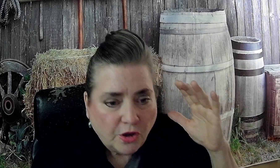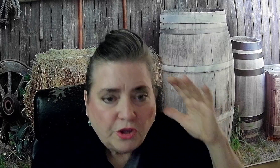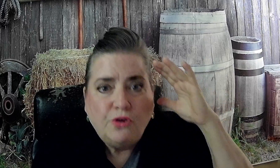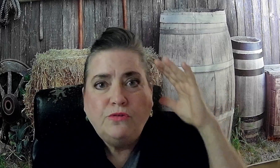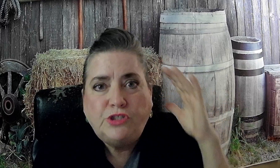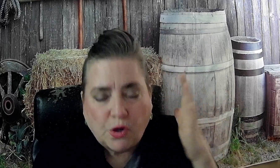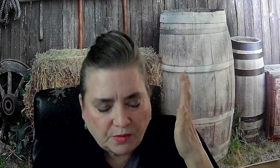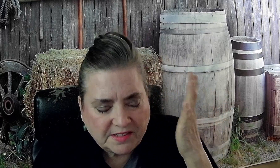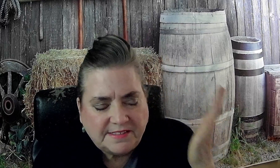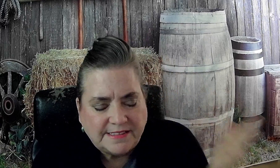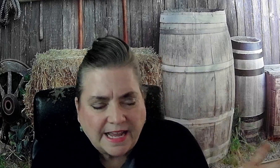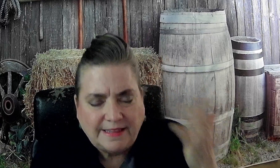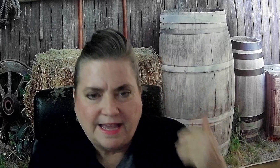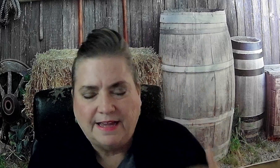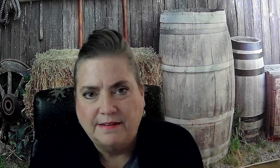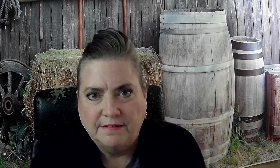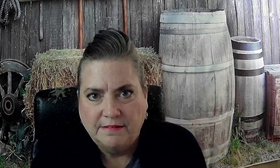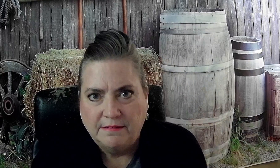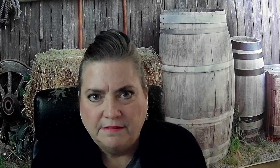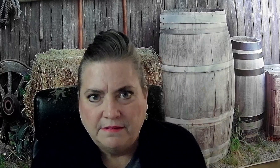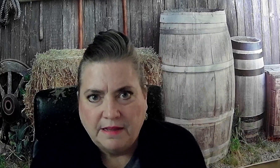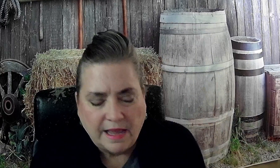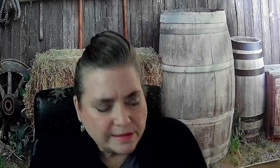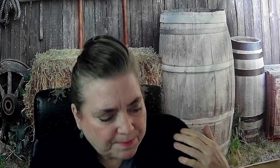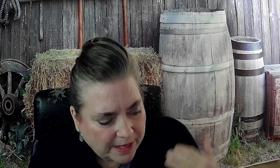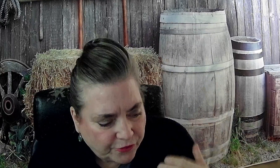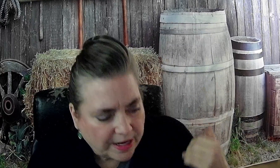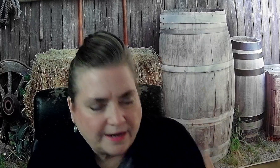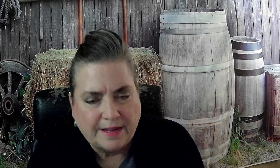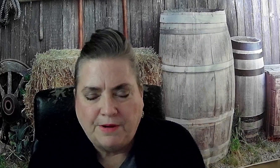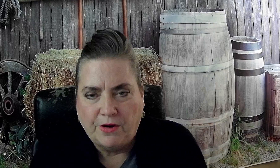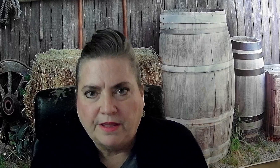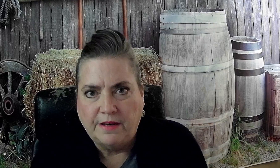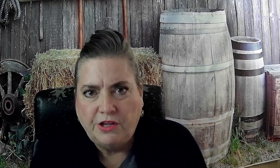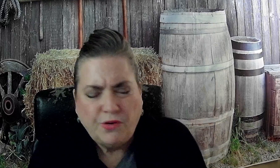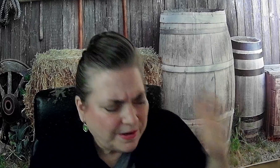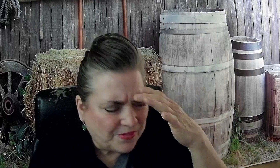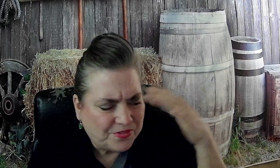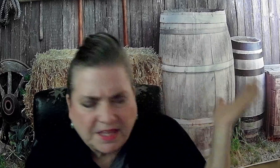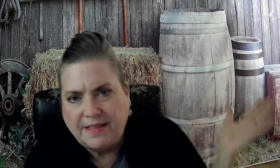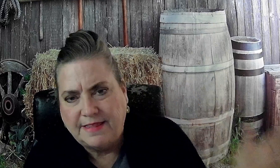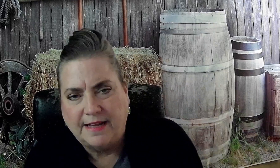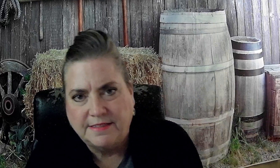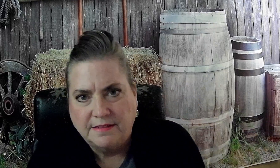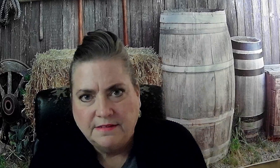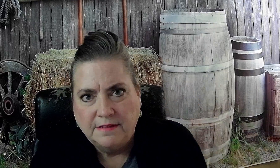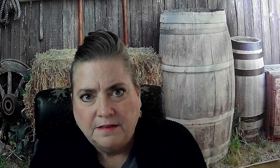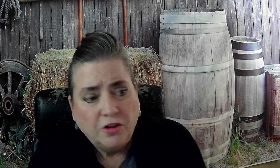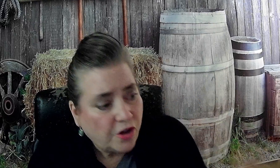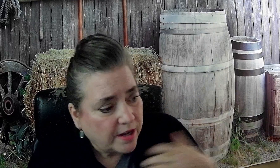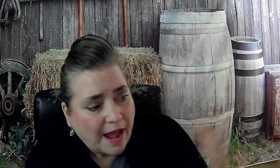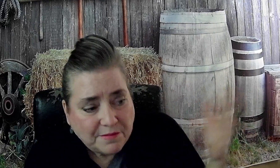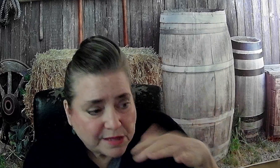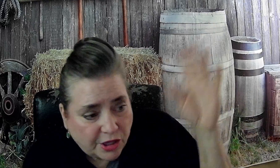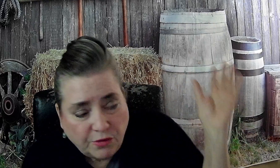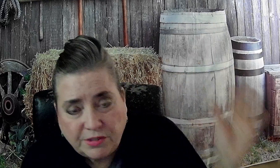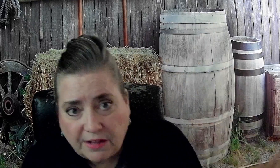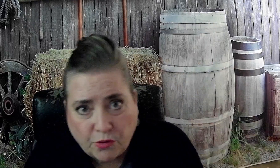You don't say that as a patriotic American. You don't even think that. Look, I was a huge Al Gore